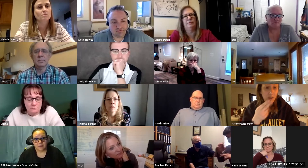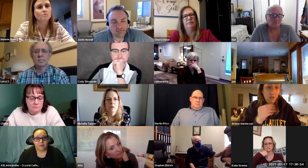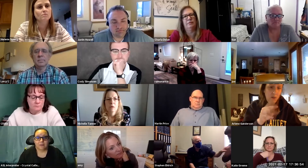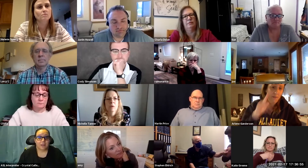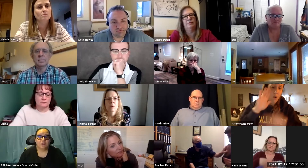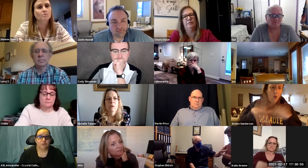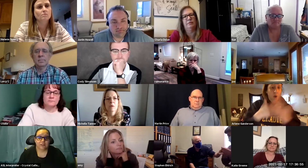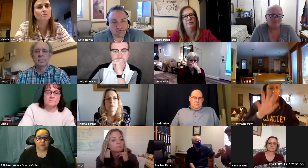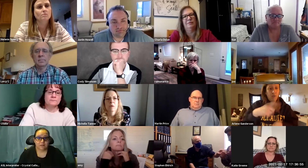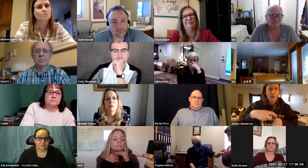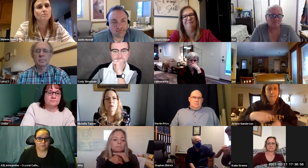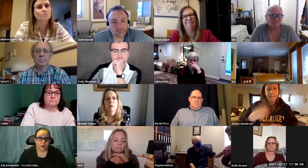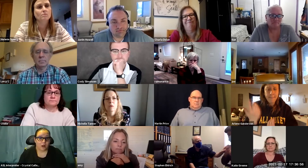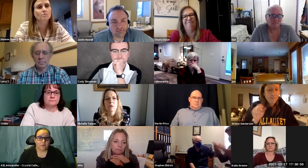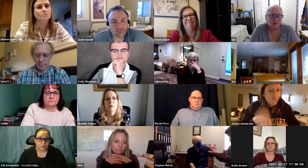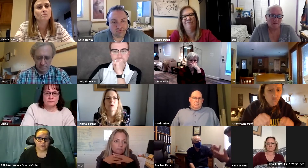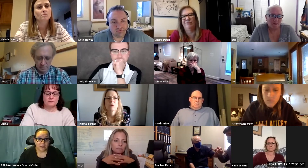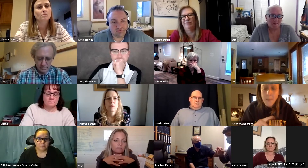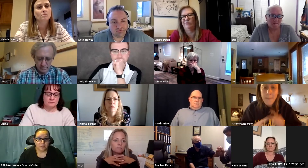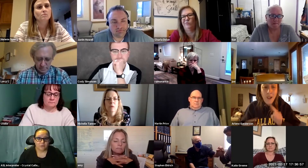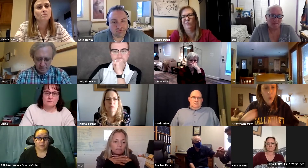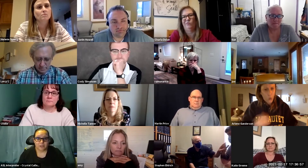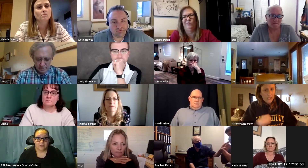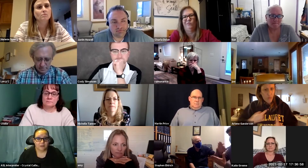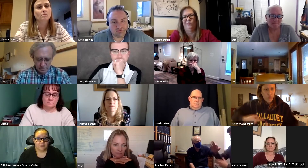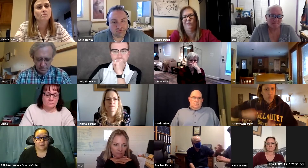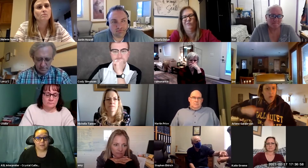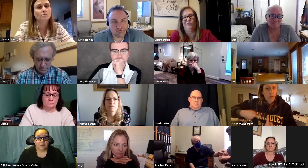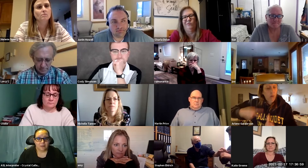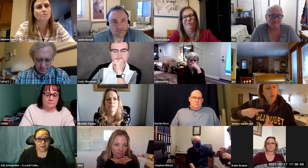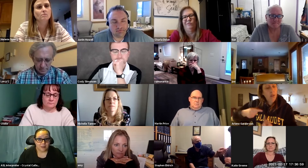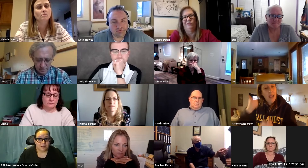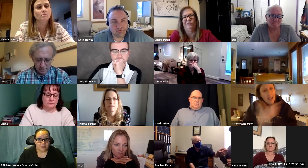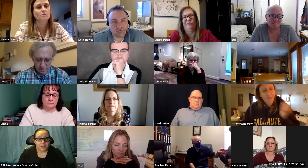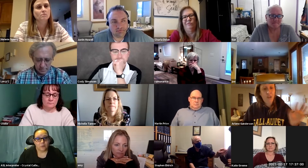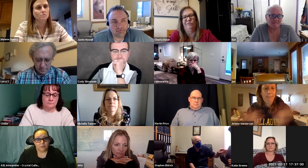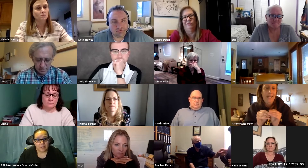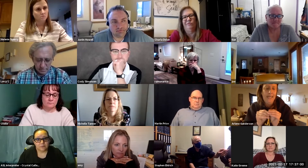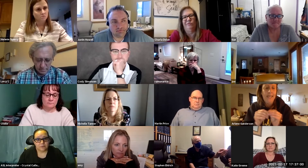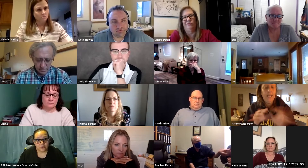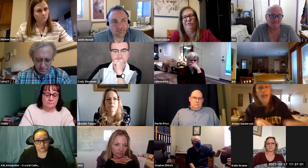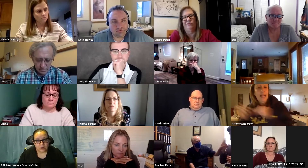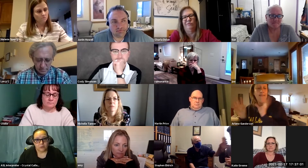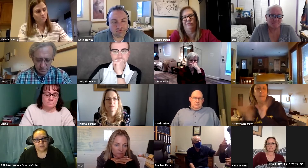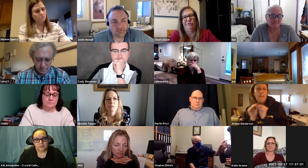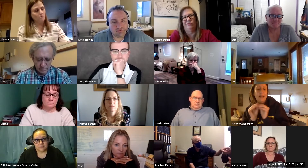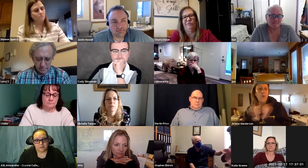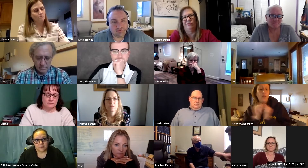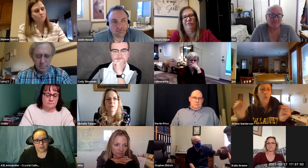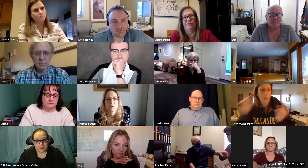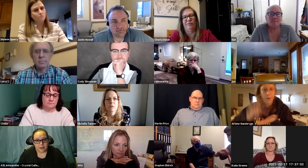mean, thank you, Justin, for all of your time that you've put in. I know in the past we've